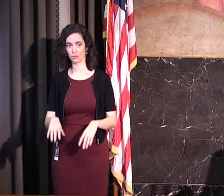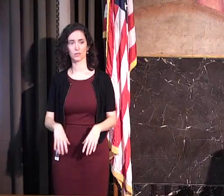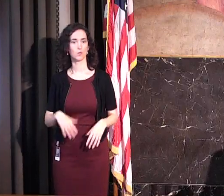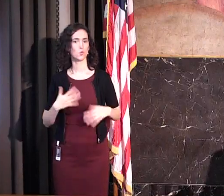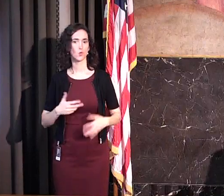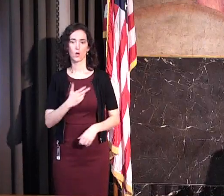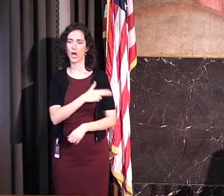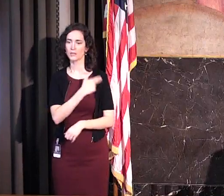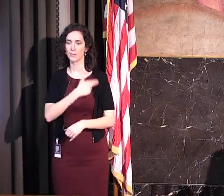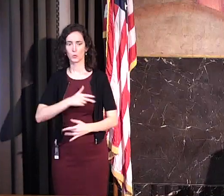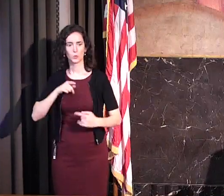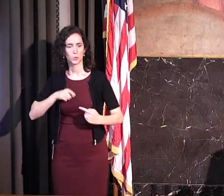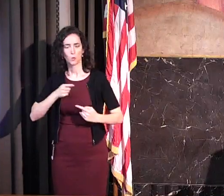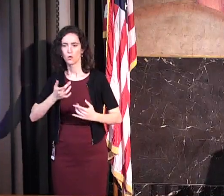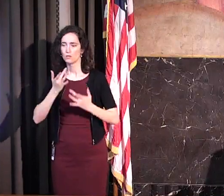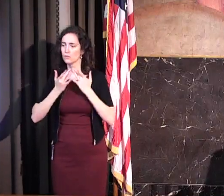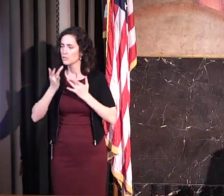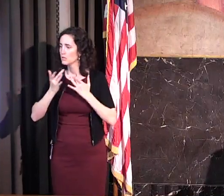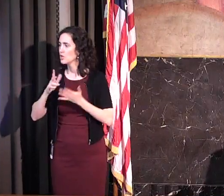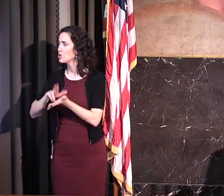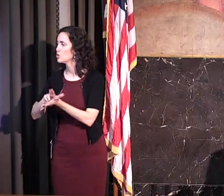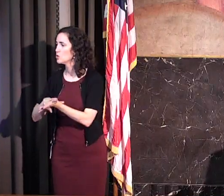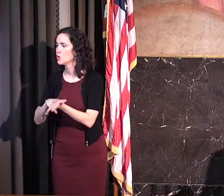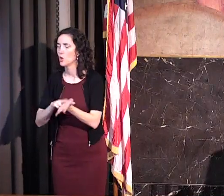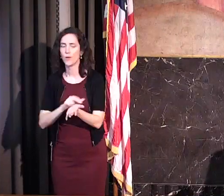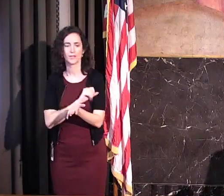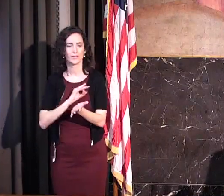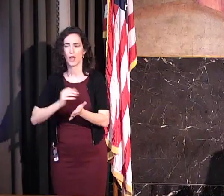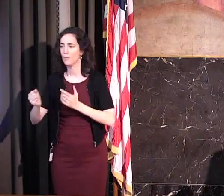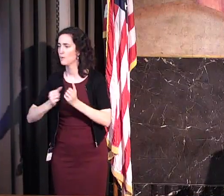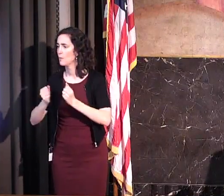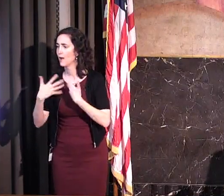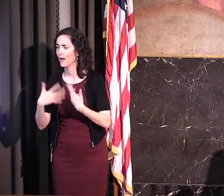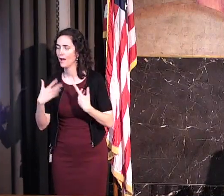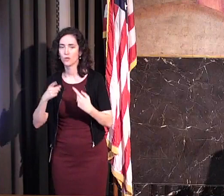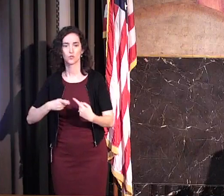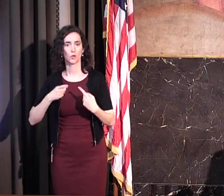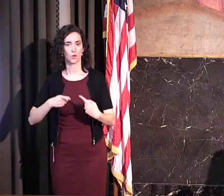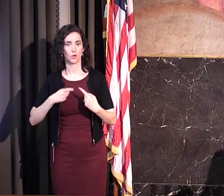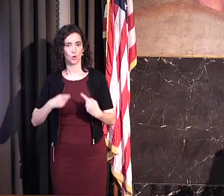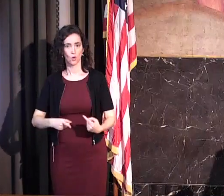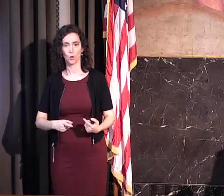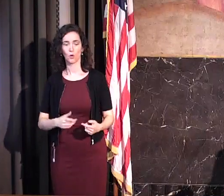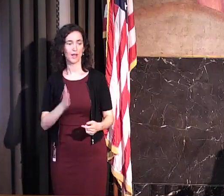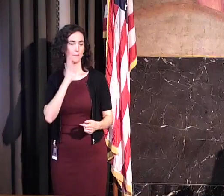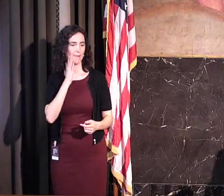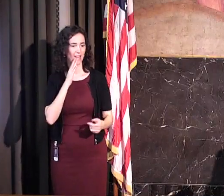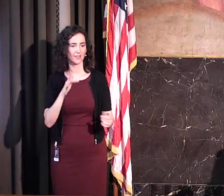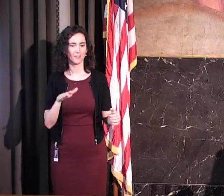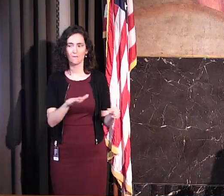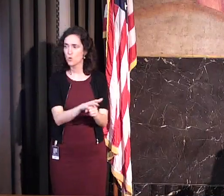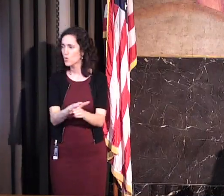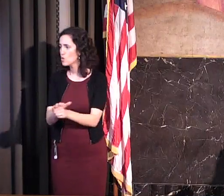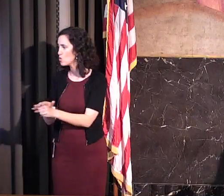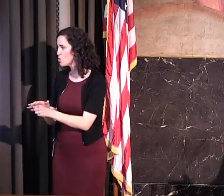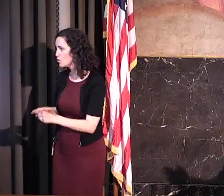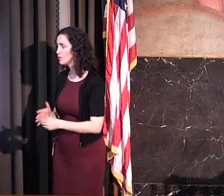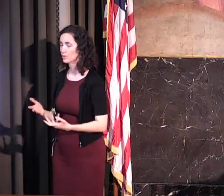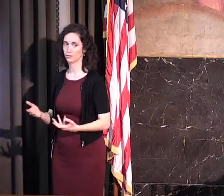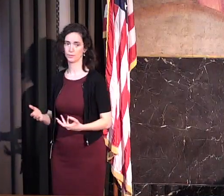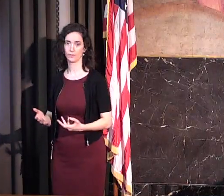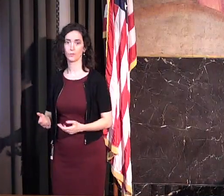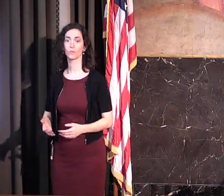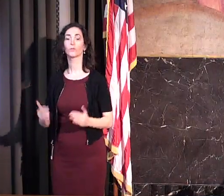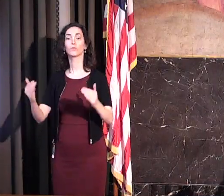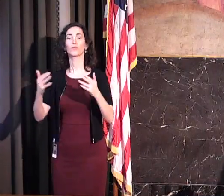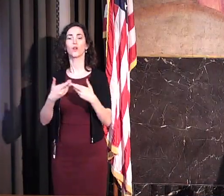tough time finding nurses and other staff to open up beds, to staff beds. That's causing a crunch right now. I'm going to go on to